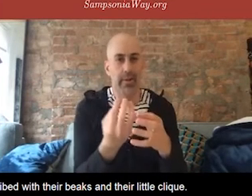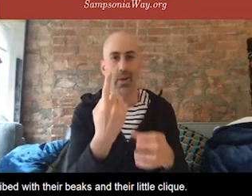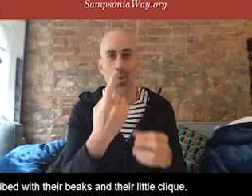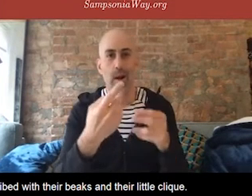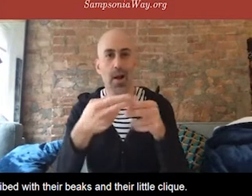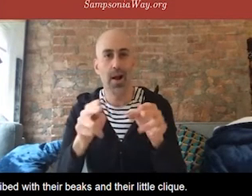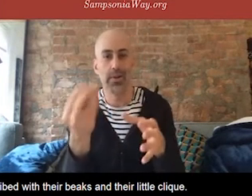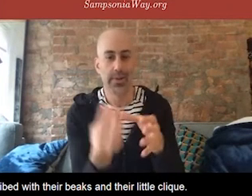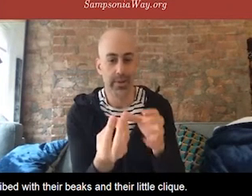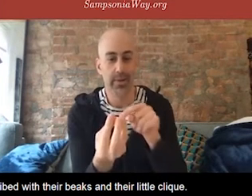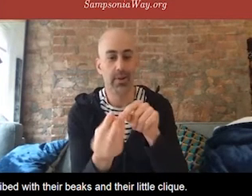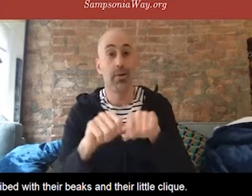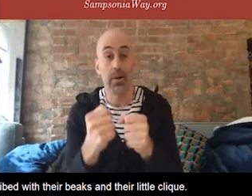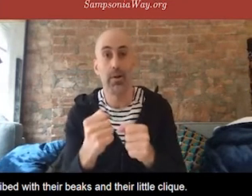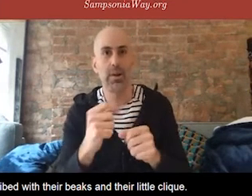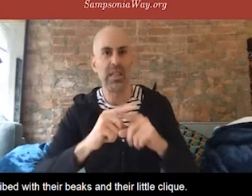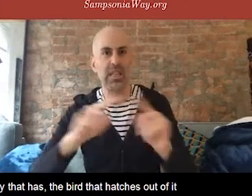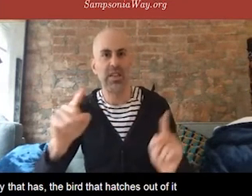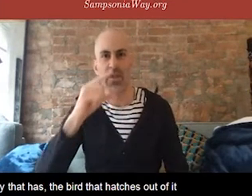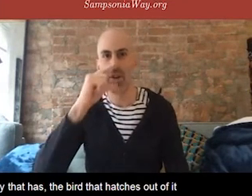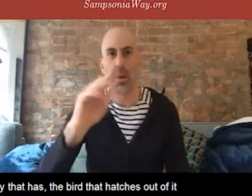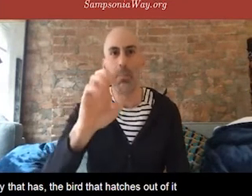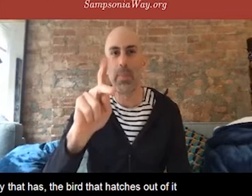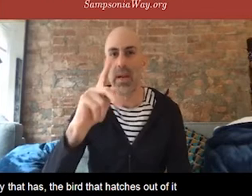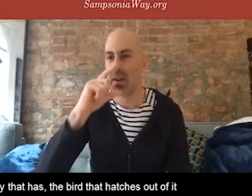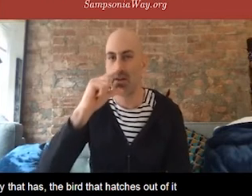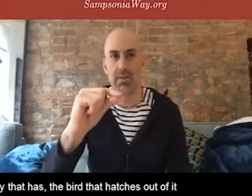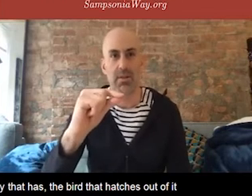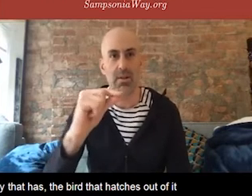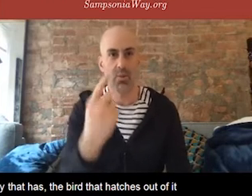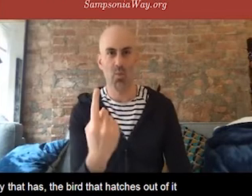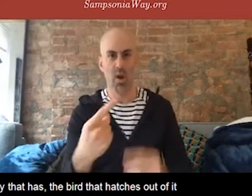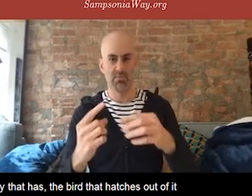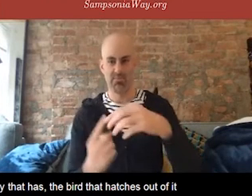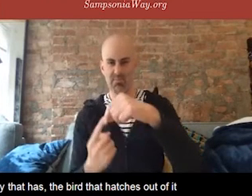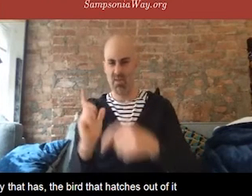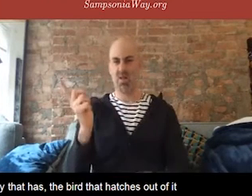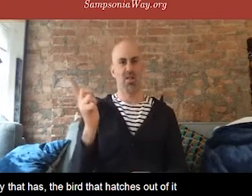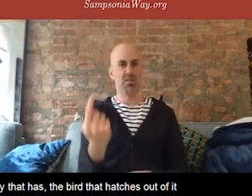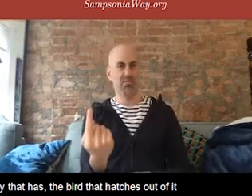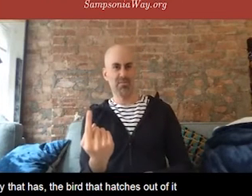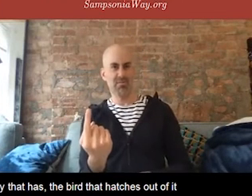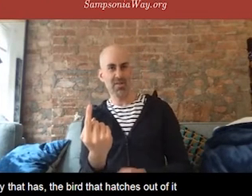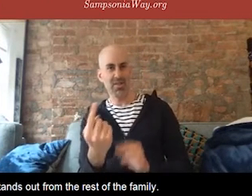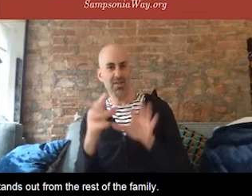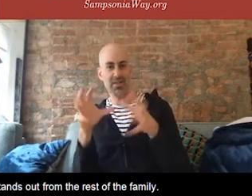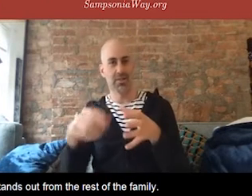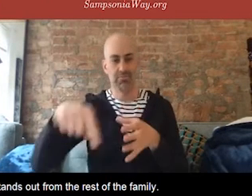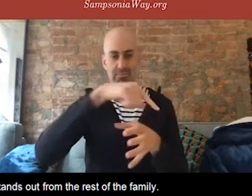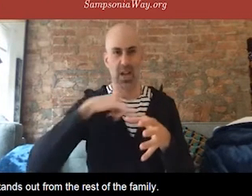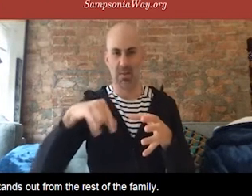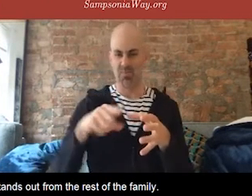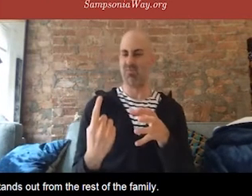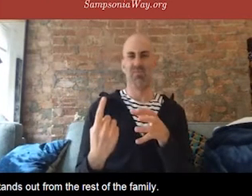They're visually described with their beaks and their little clique, and they have this egg that comes into their family that has, the bird that hatches out of it has